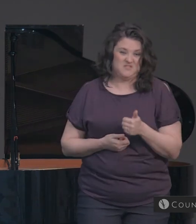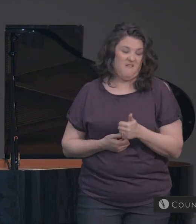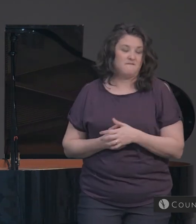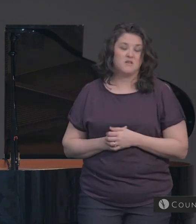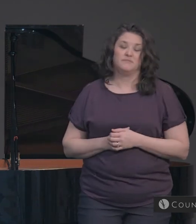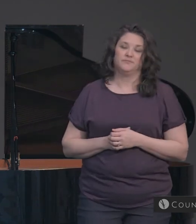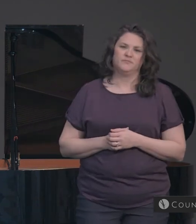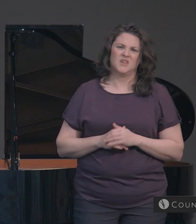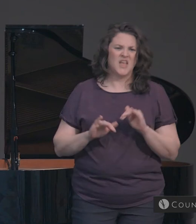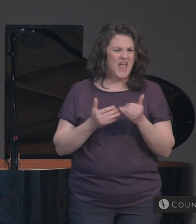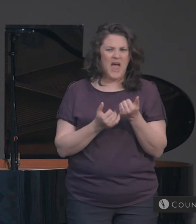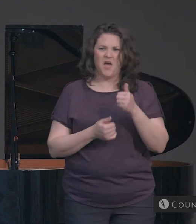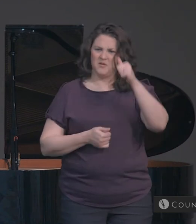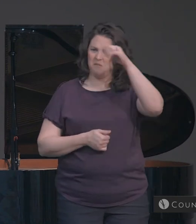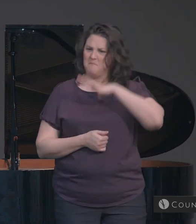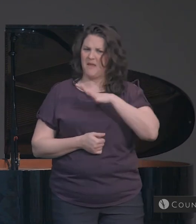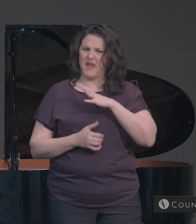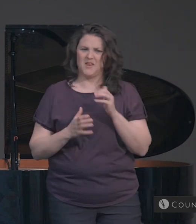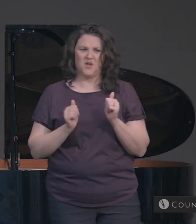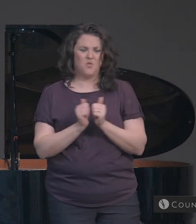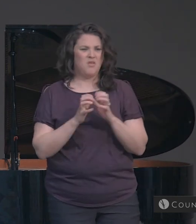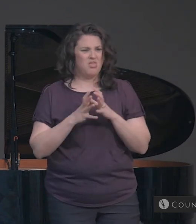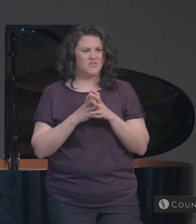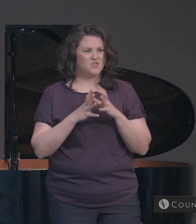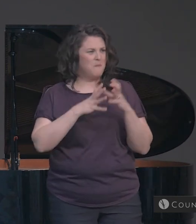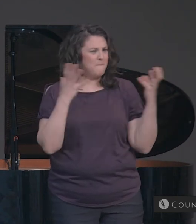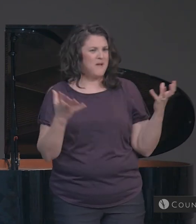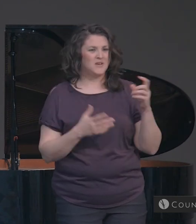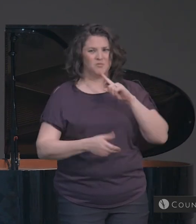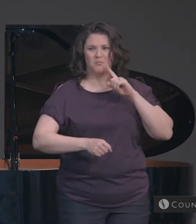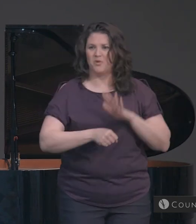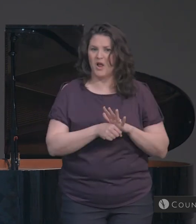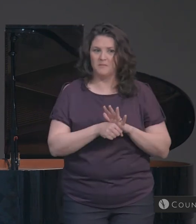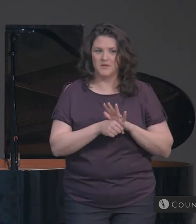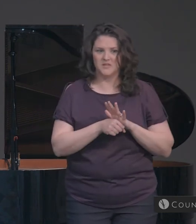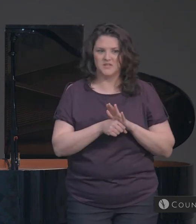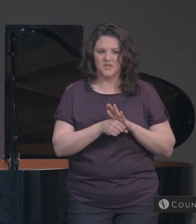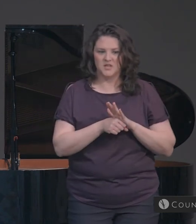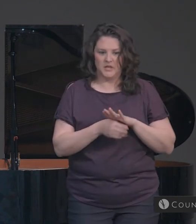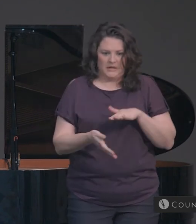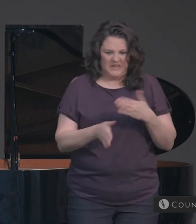such promise meet such a disastrous end?